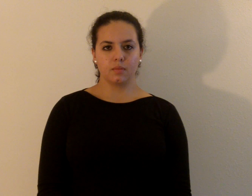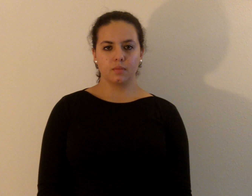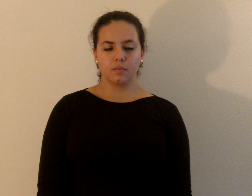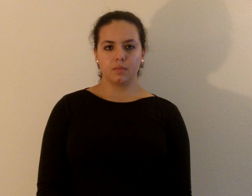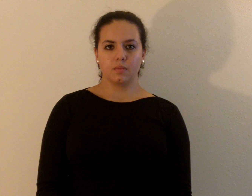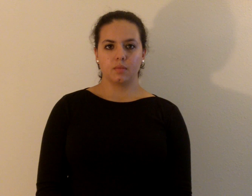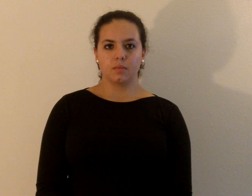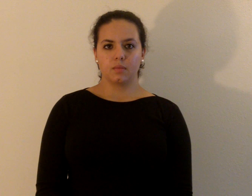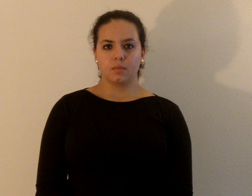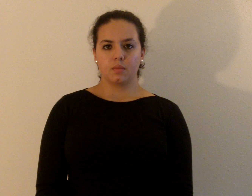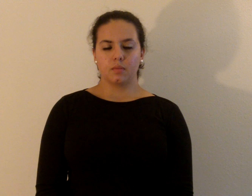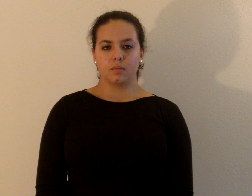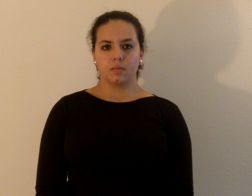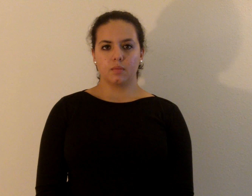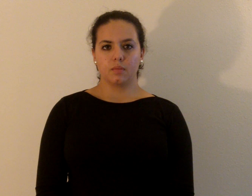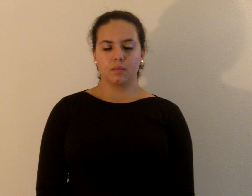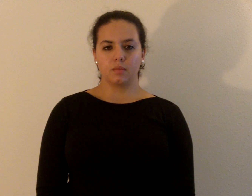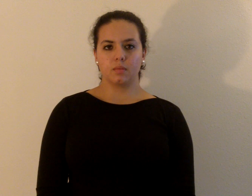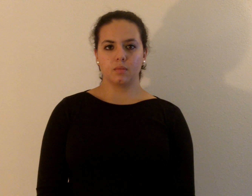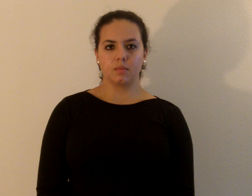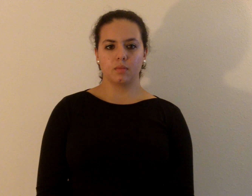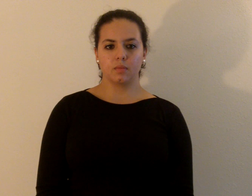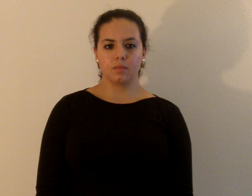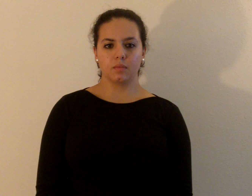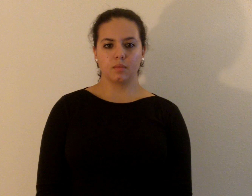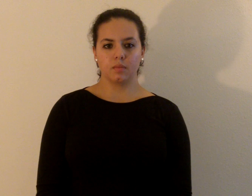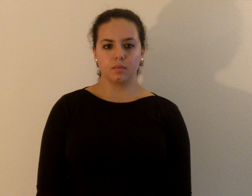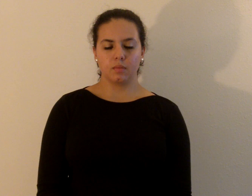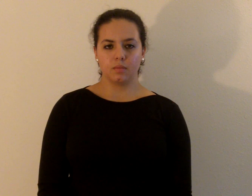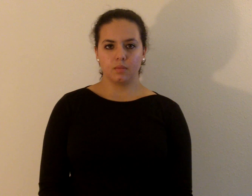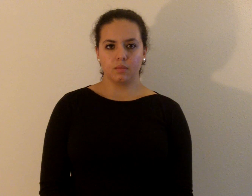But that's not your goal right now. Right now, your goal is to be clear.